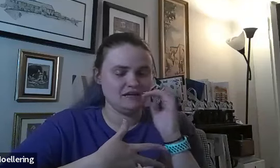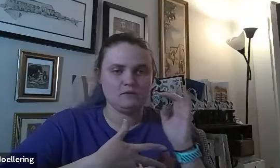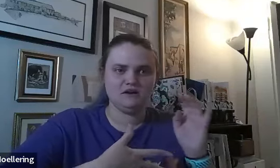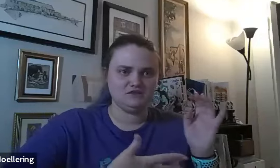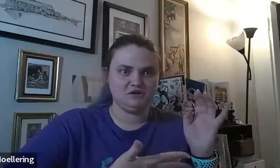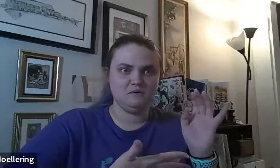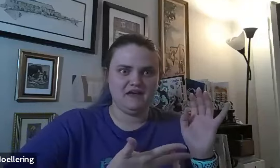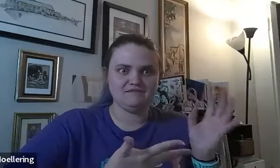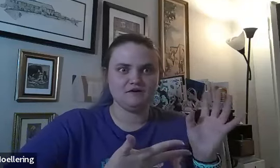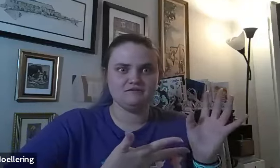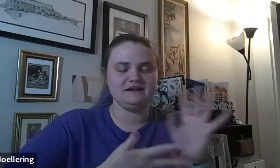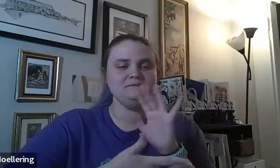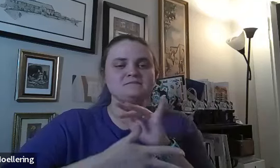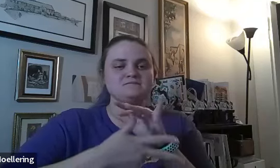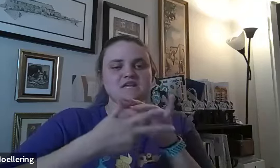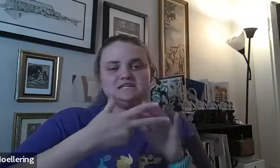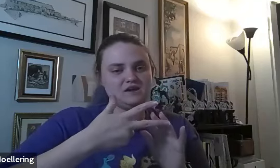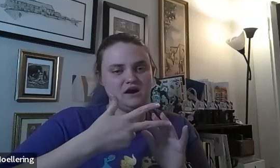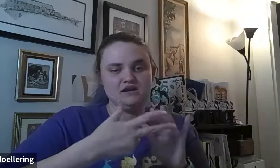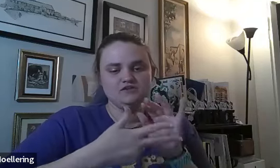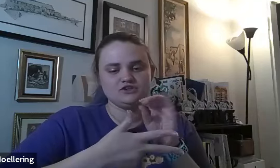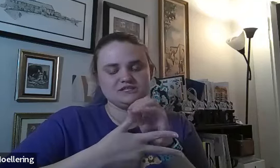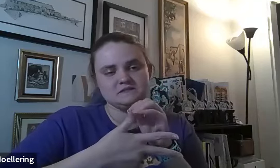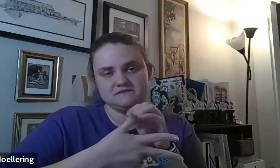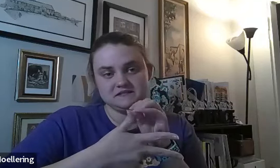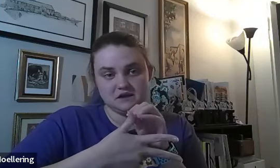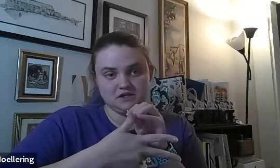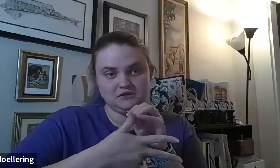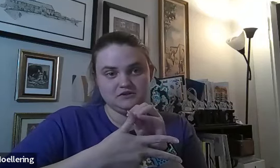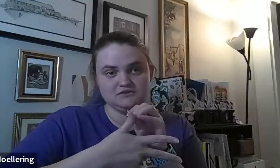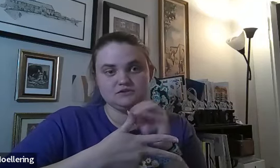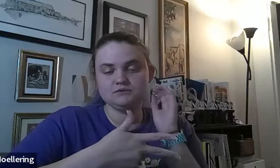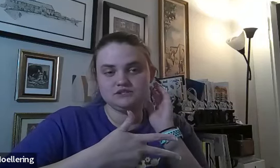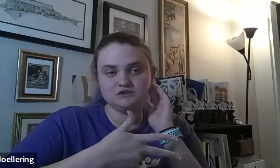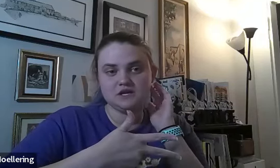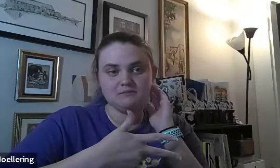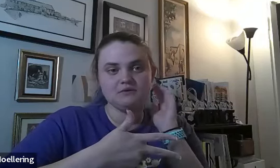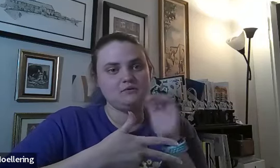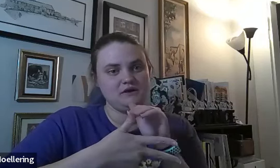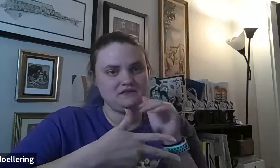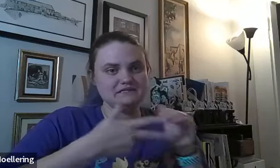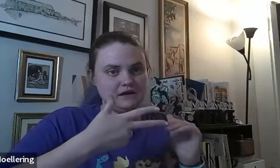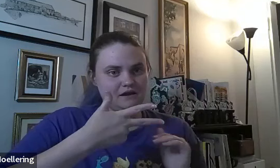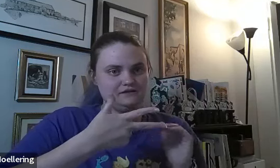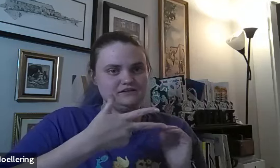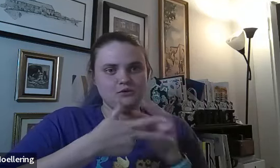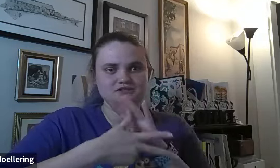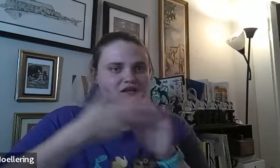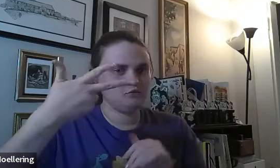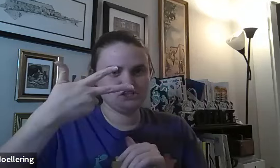oh my gosh, we're going that far already. It's not. There's a specific sign you use. So you would do the number with this sign. So it's like, once you